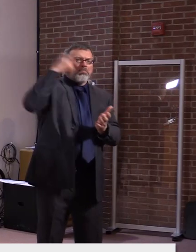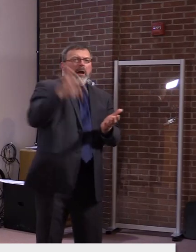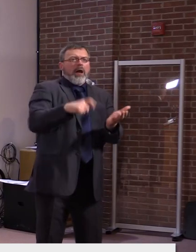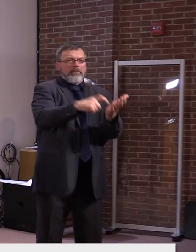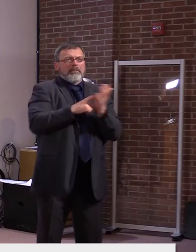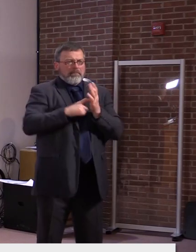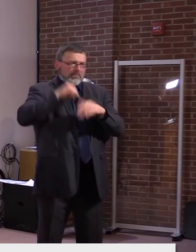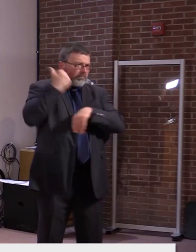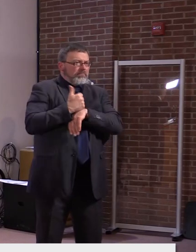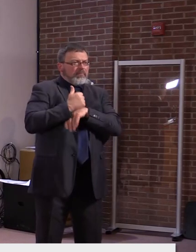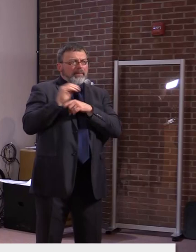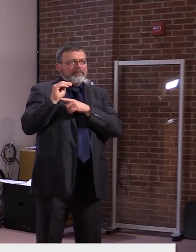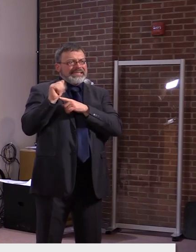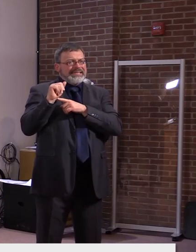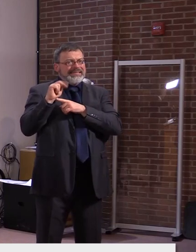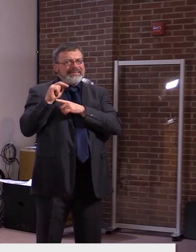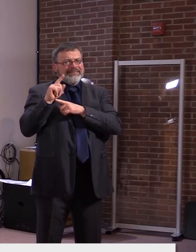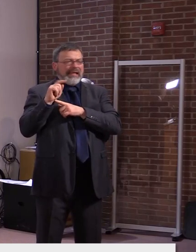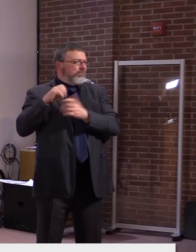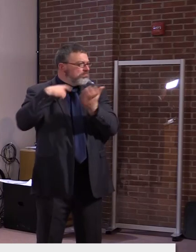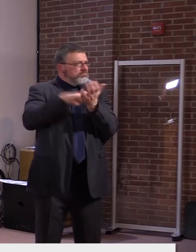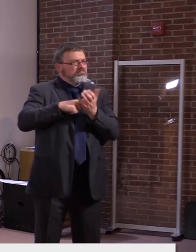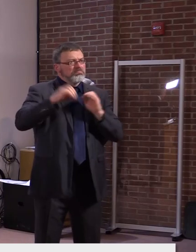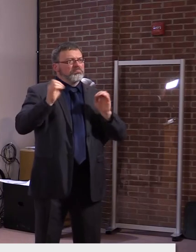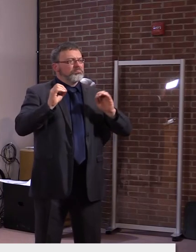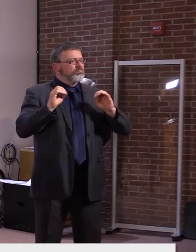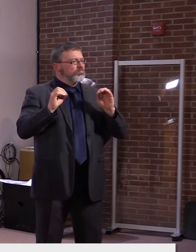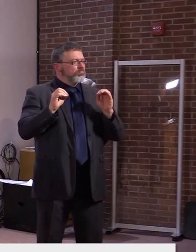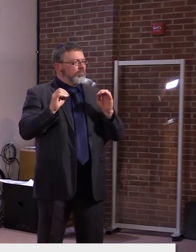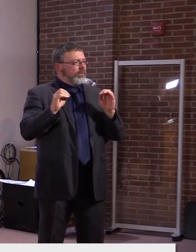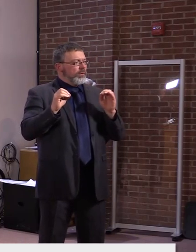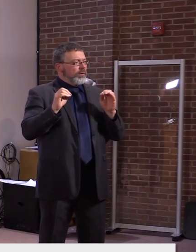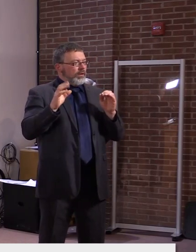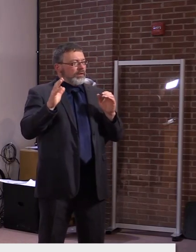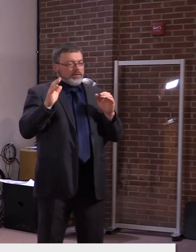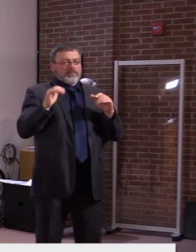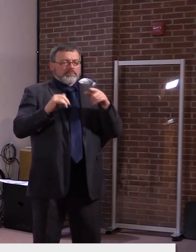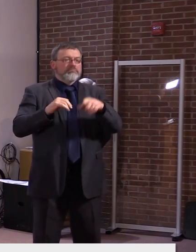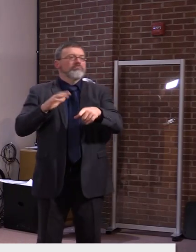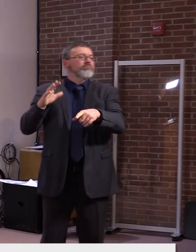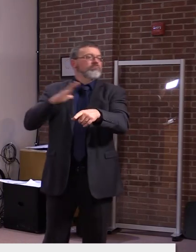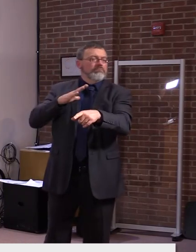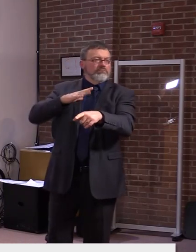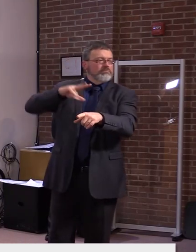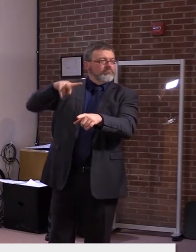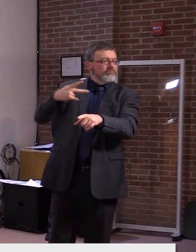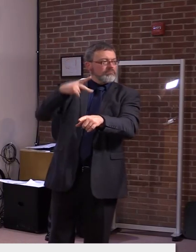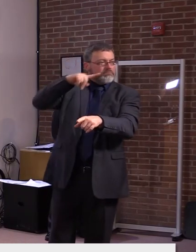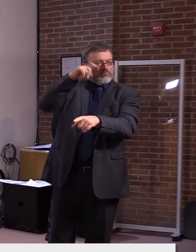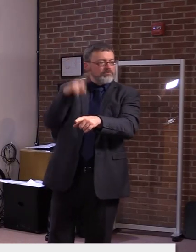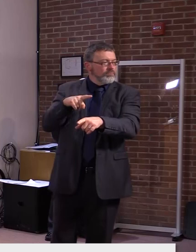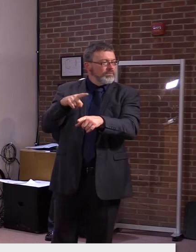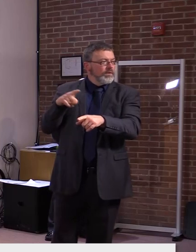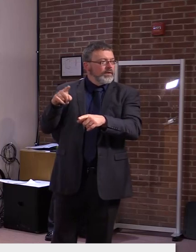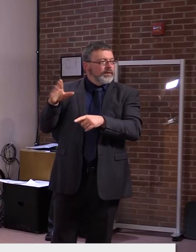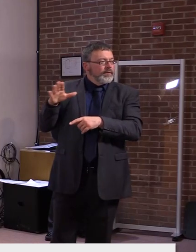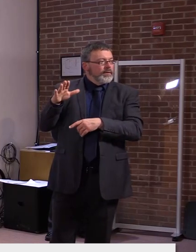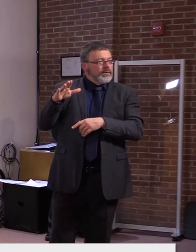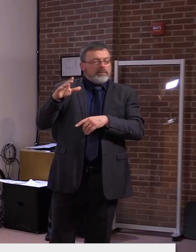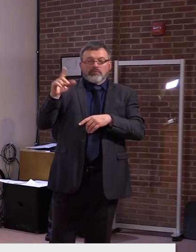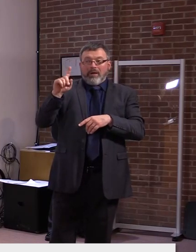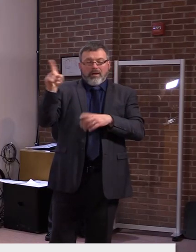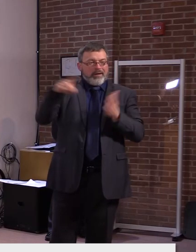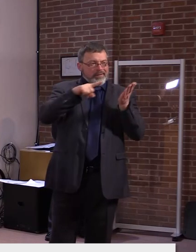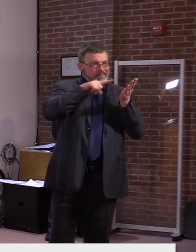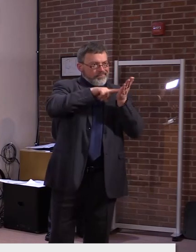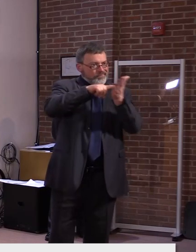I wanted to ask also, Dr. Levine had mentioned that there are people who are telling case investigators that they were